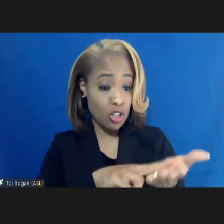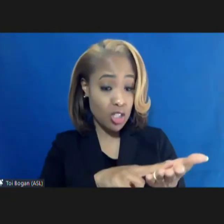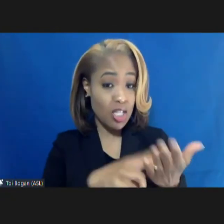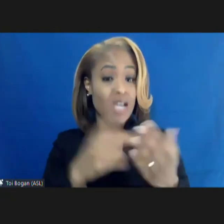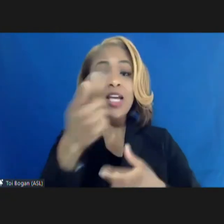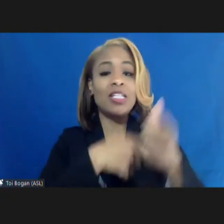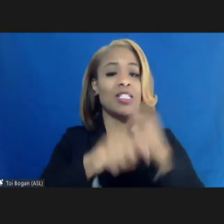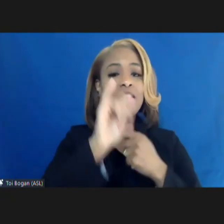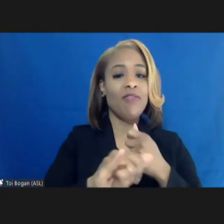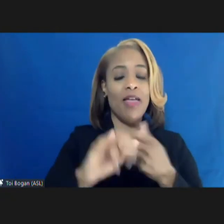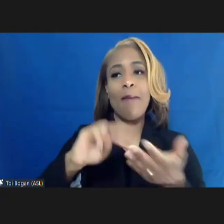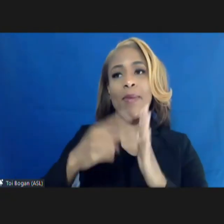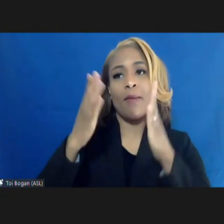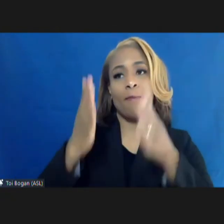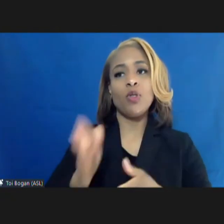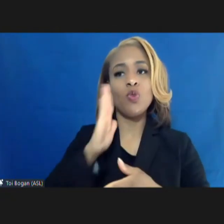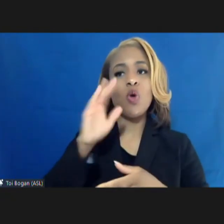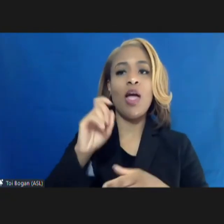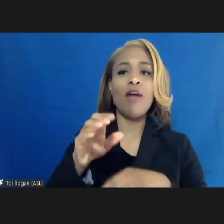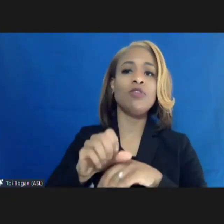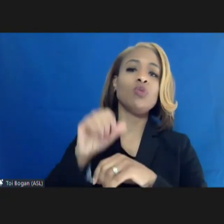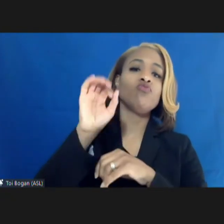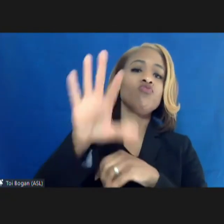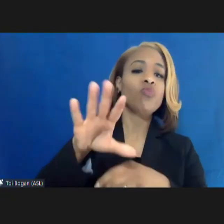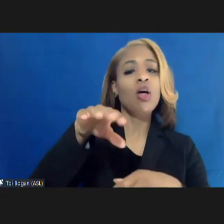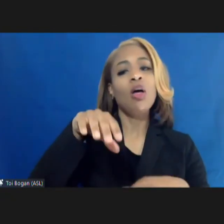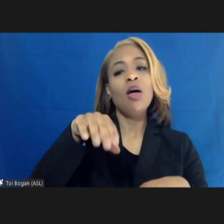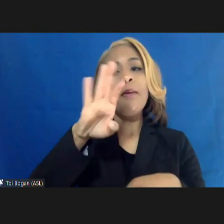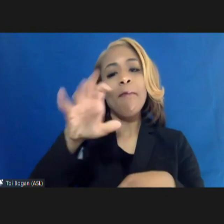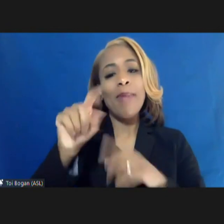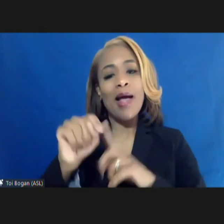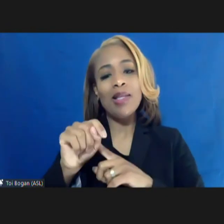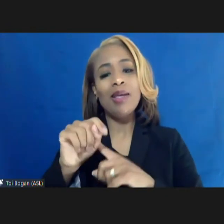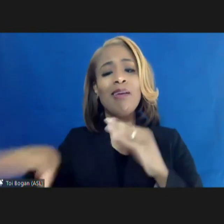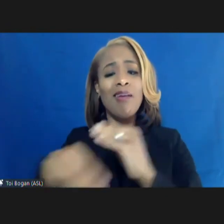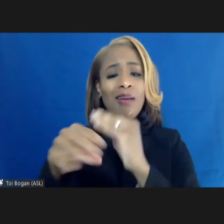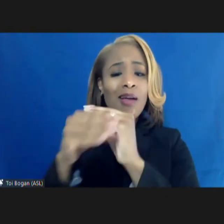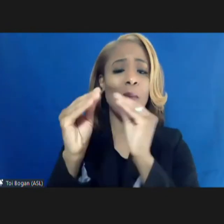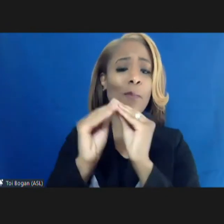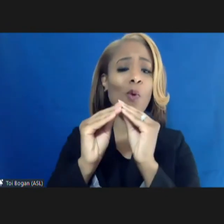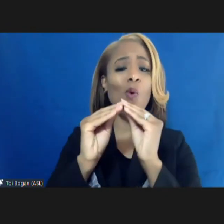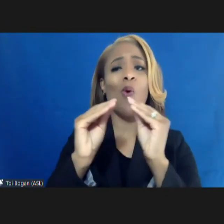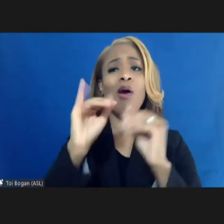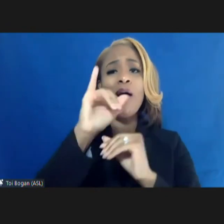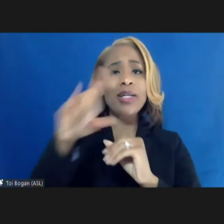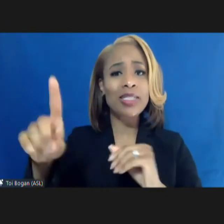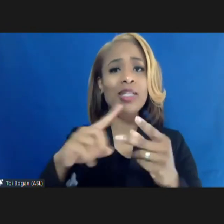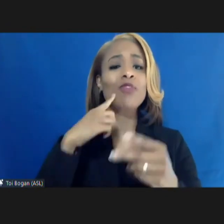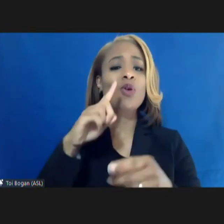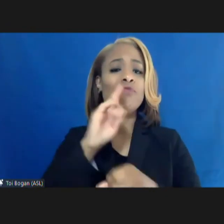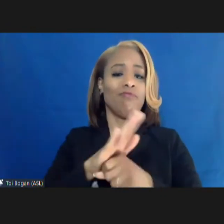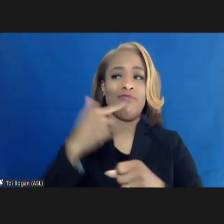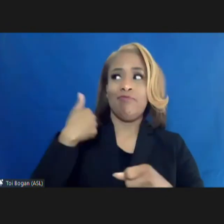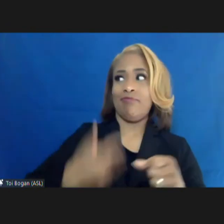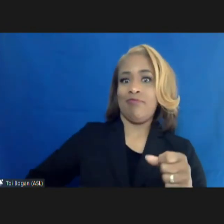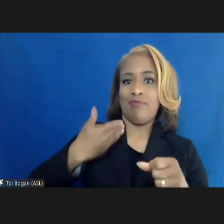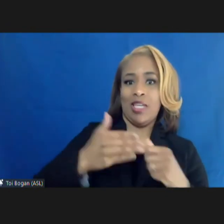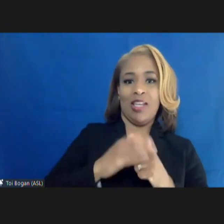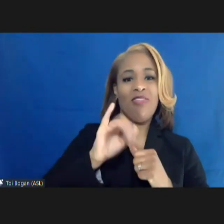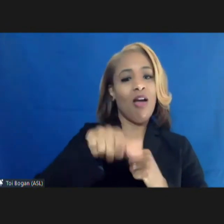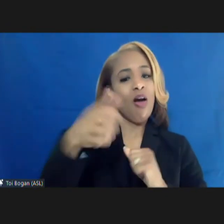have to cast a provisional ballot and provide additional forms of identification in order to affirm their identity. This is another